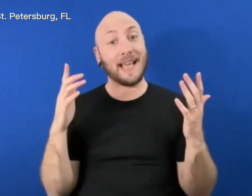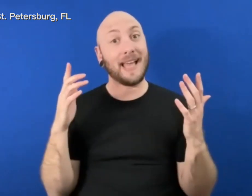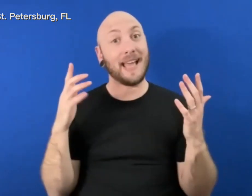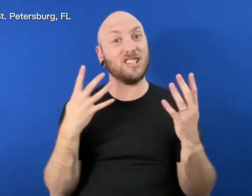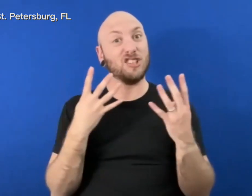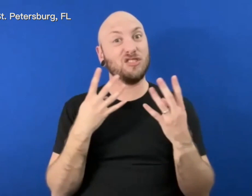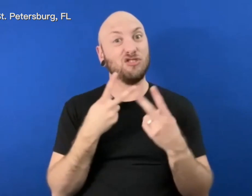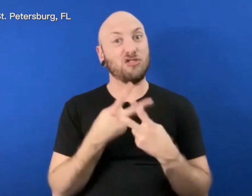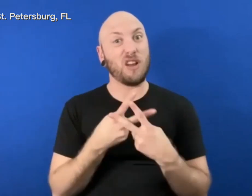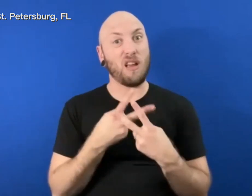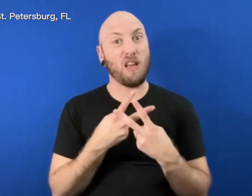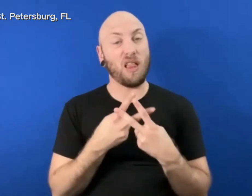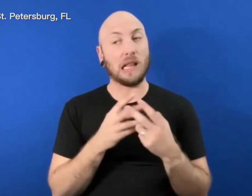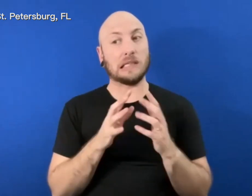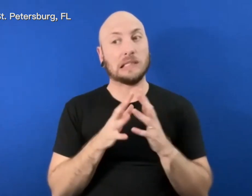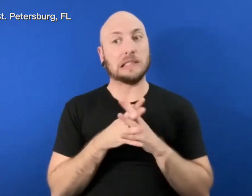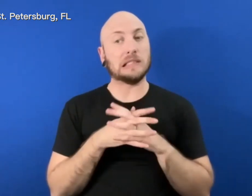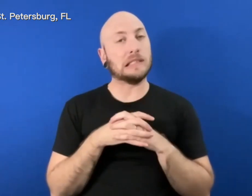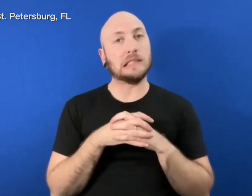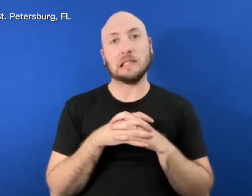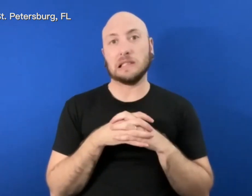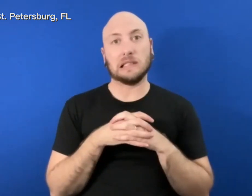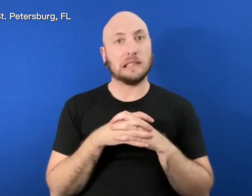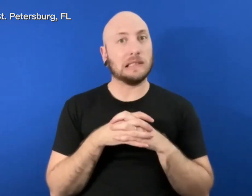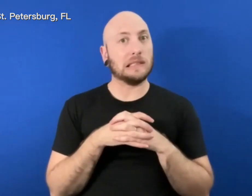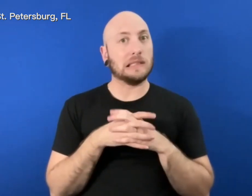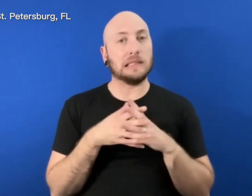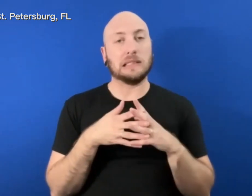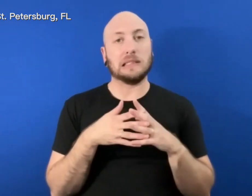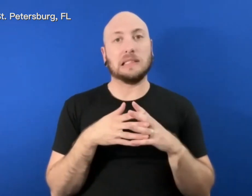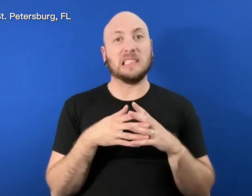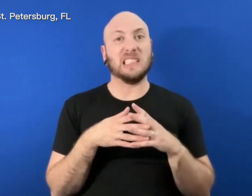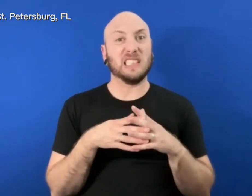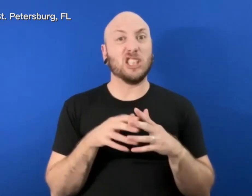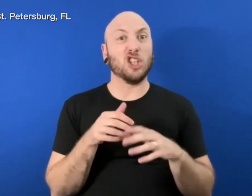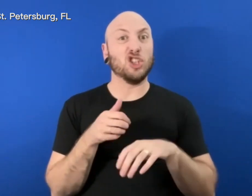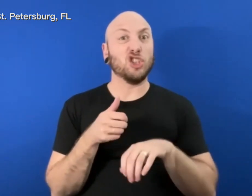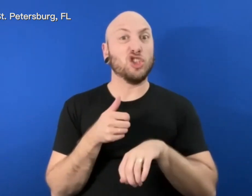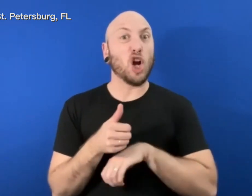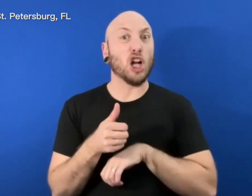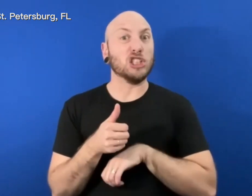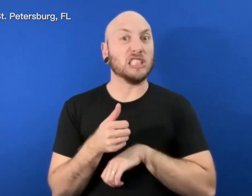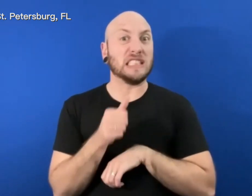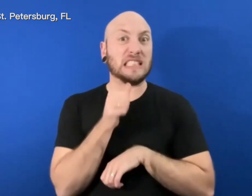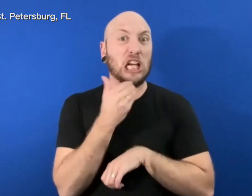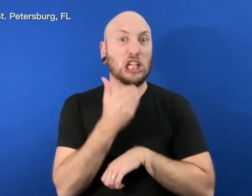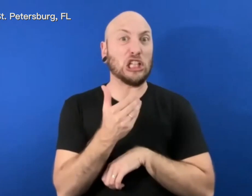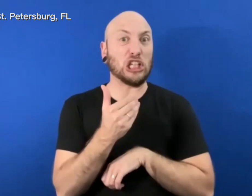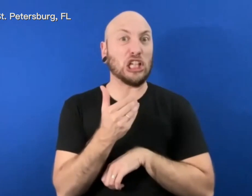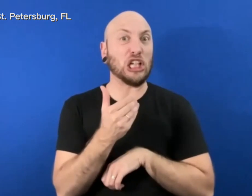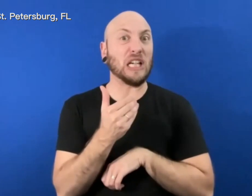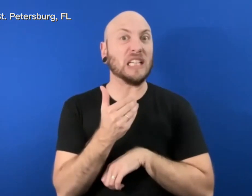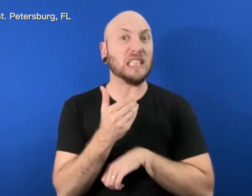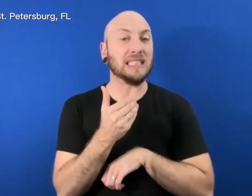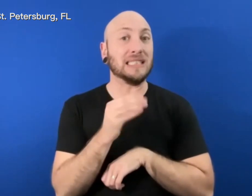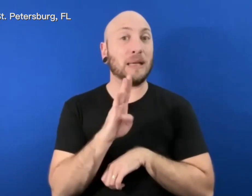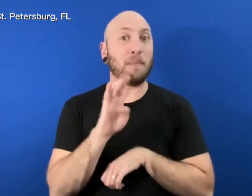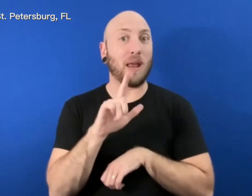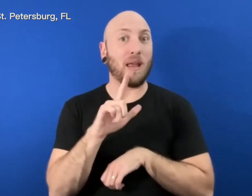like some pretty serious time and pretty serious charges. I had like a pretty intense bail set. It was like thousands,